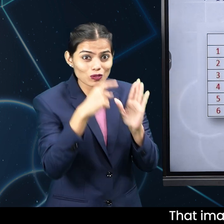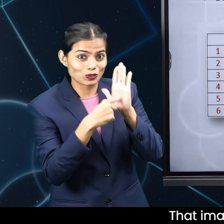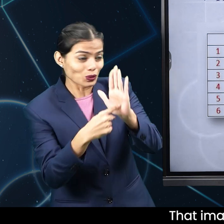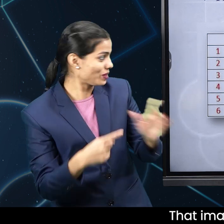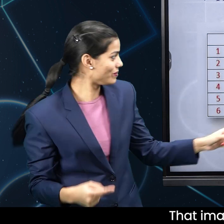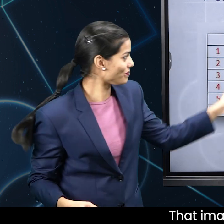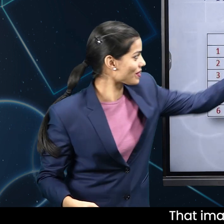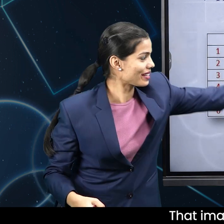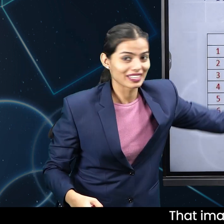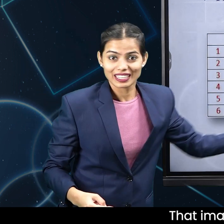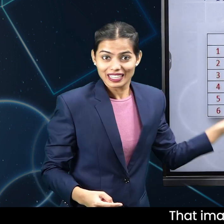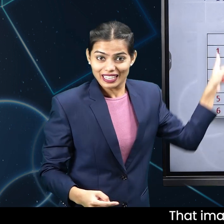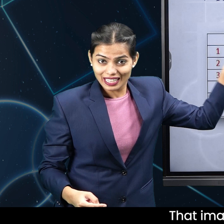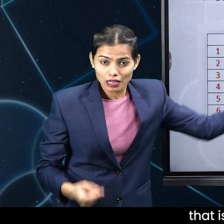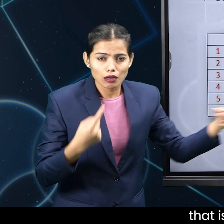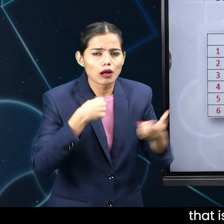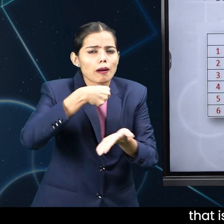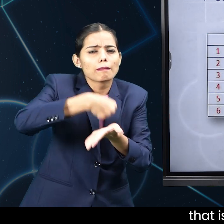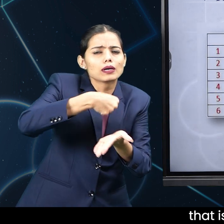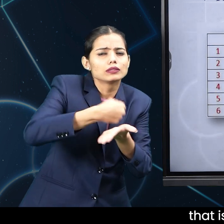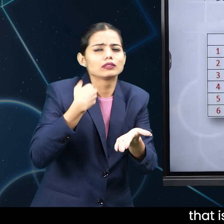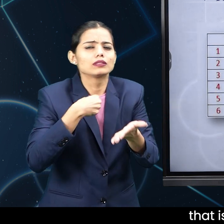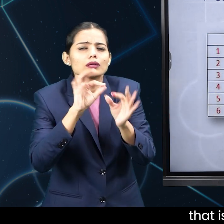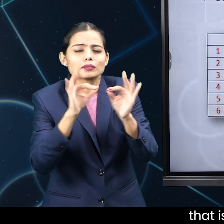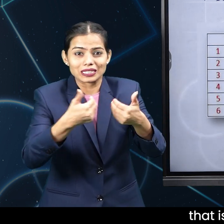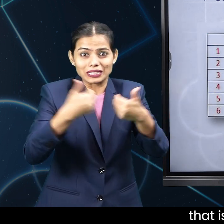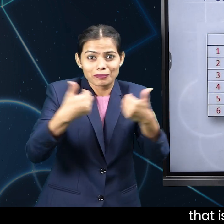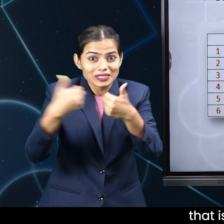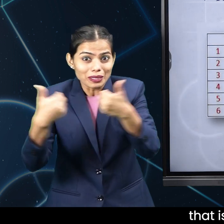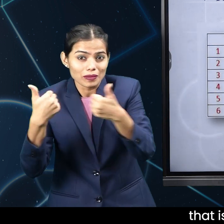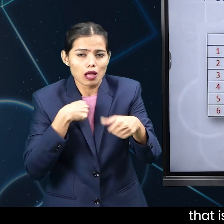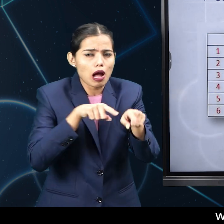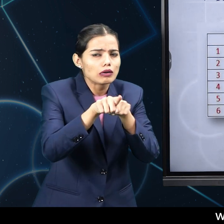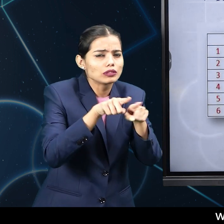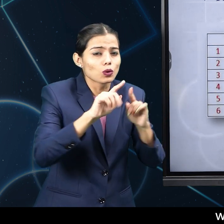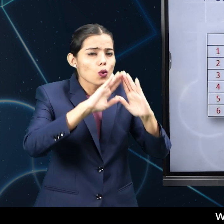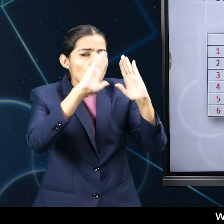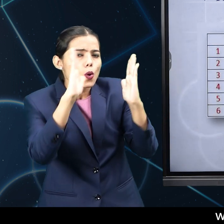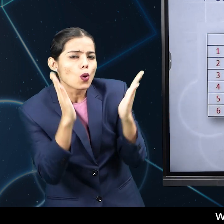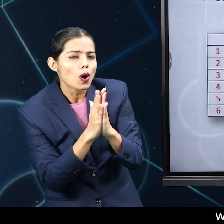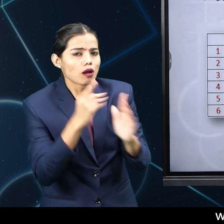space, that is, total number of outcomes when 2 dice are rolled.